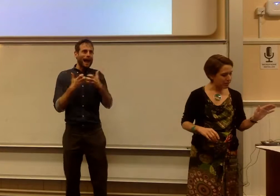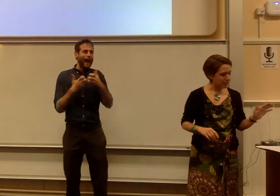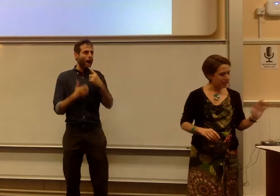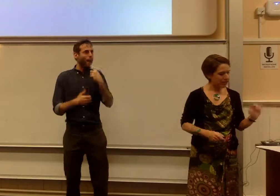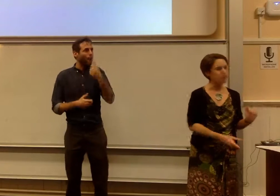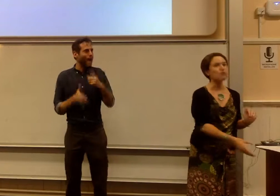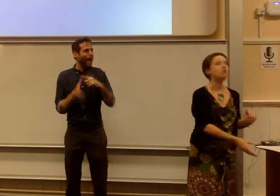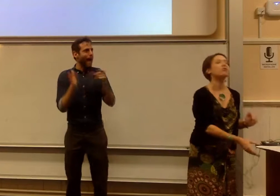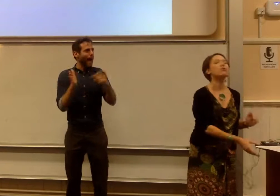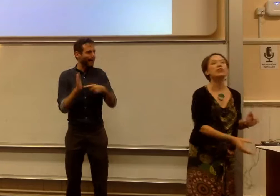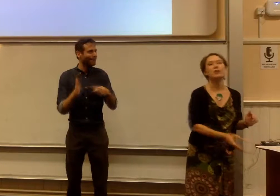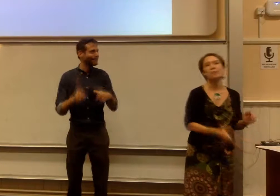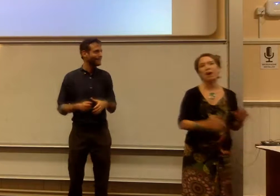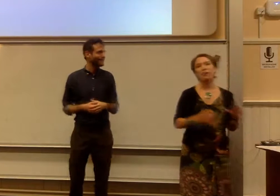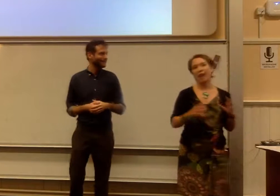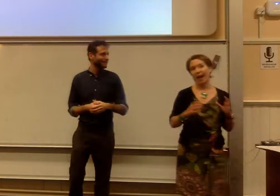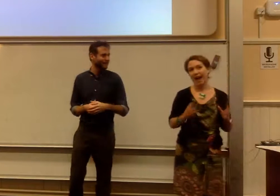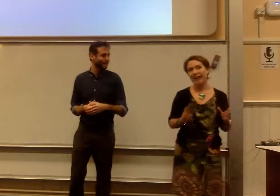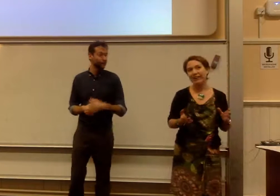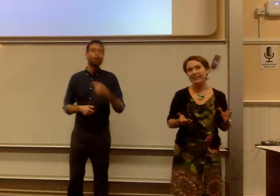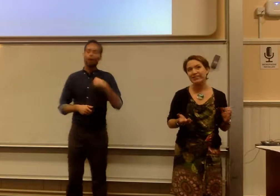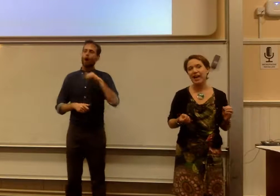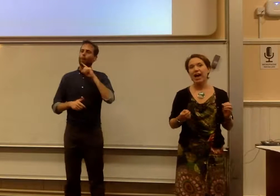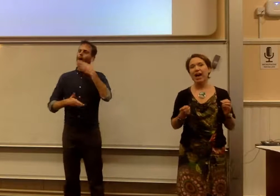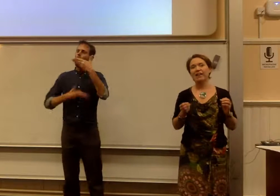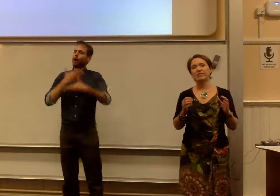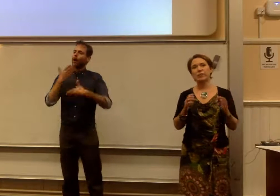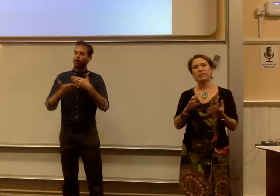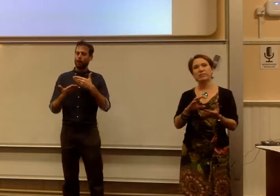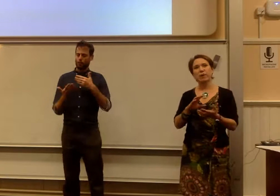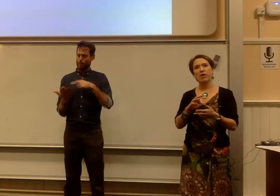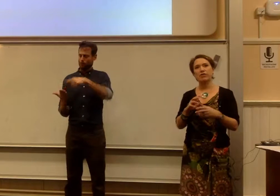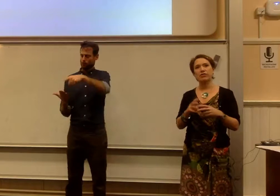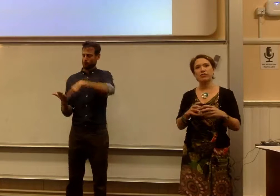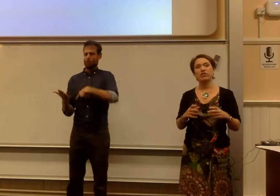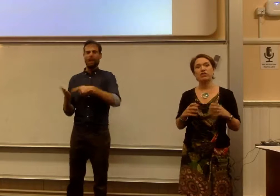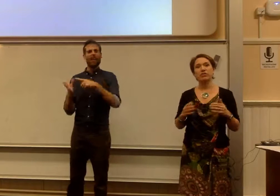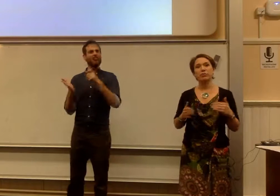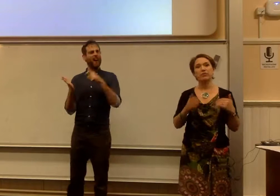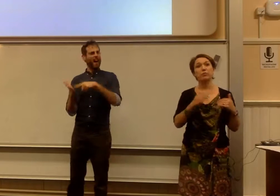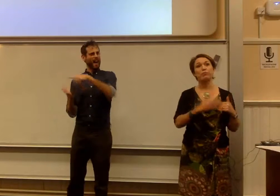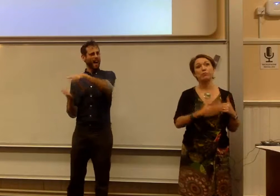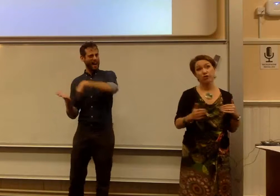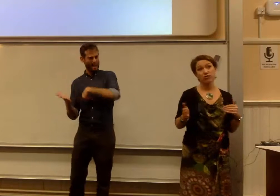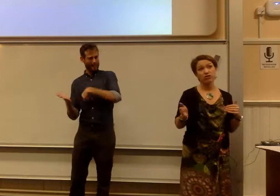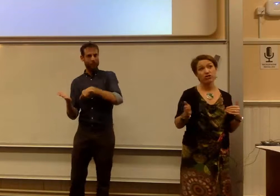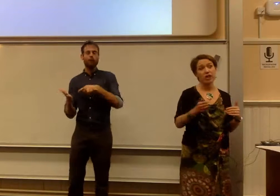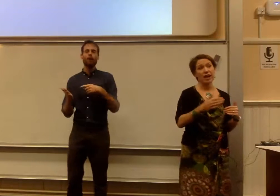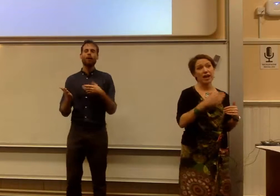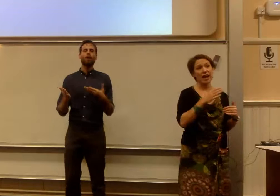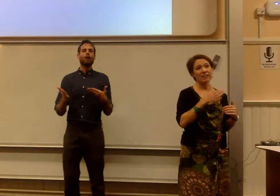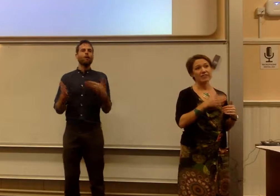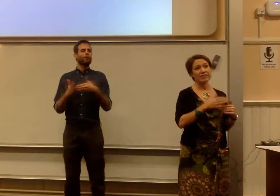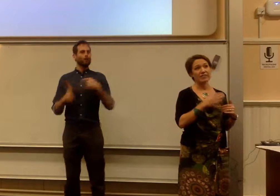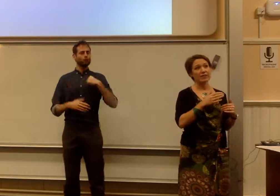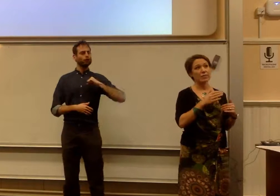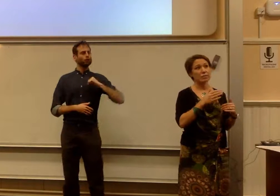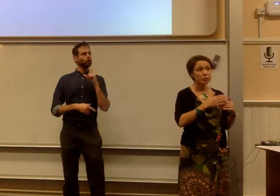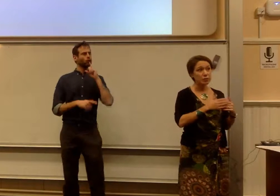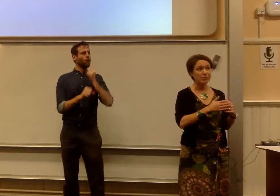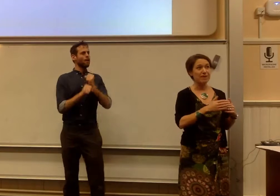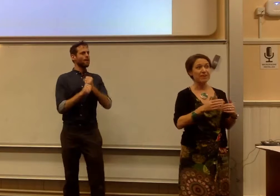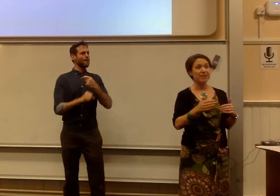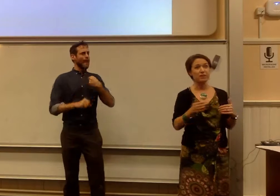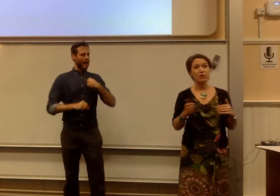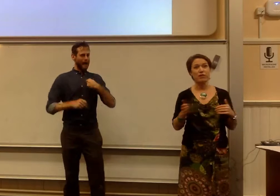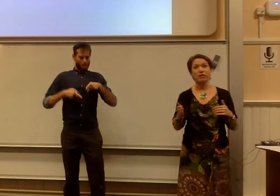I am going to talk about the Act and a bit about the Scottish Government's approach as the